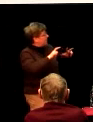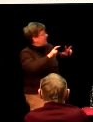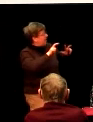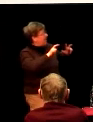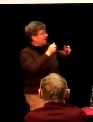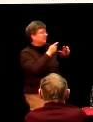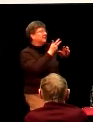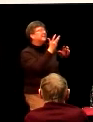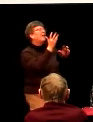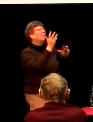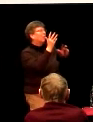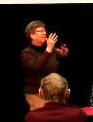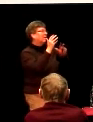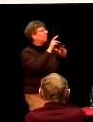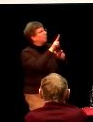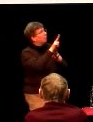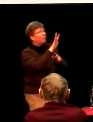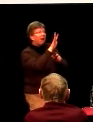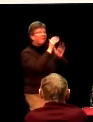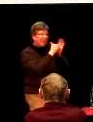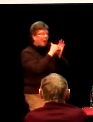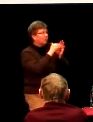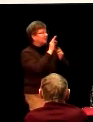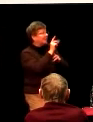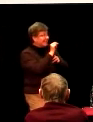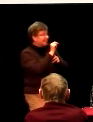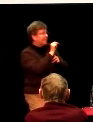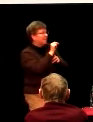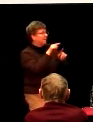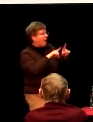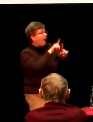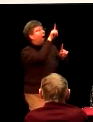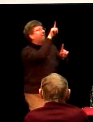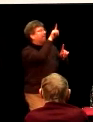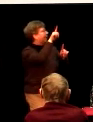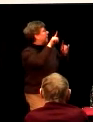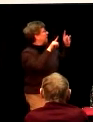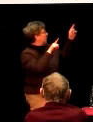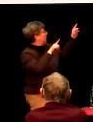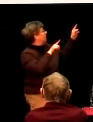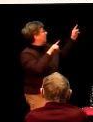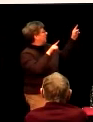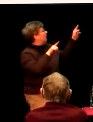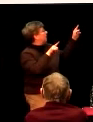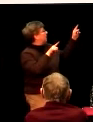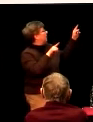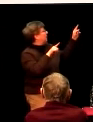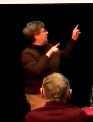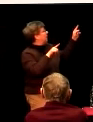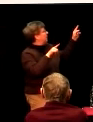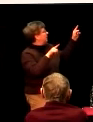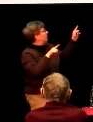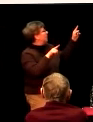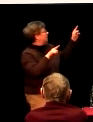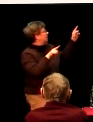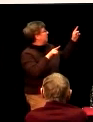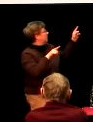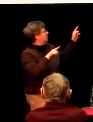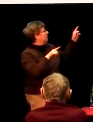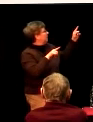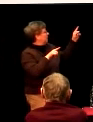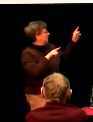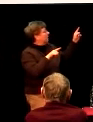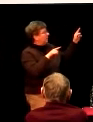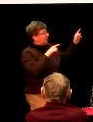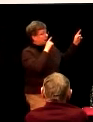several thousand feet, or 35,000 feet into the atmosphere, and they're getting there and they're not having supplemental oxygen because they didn't really know they